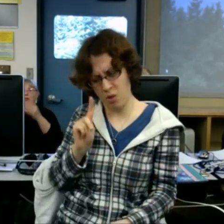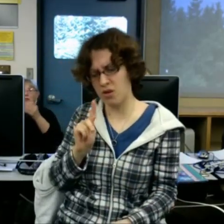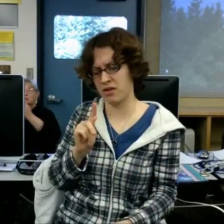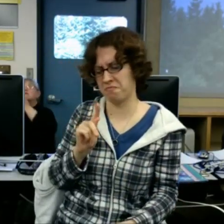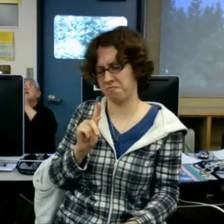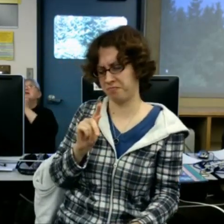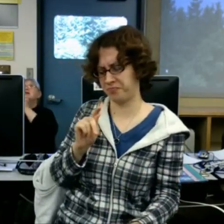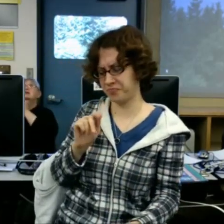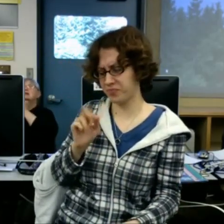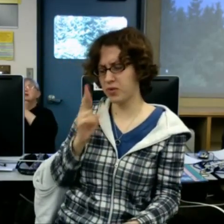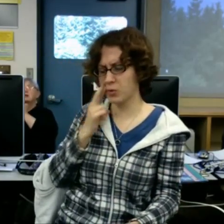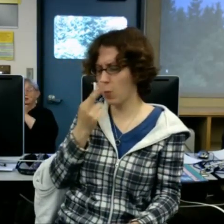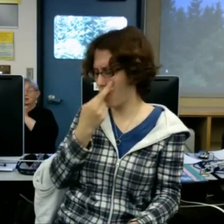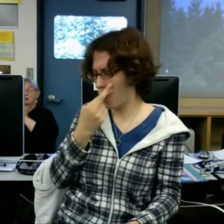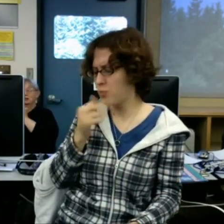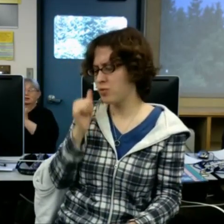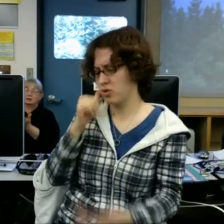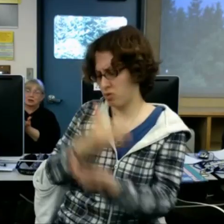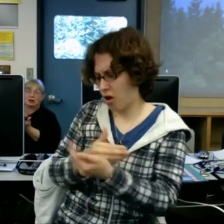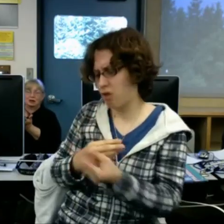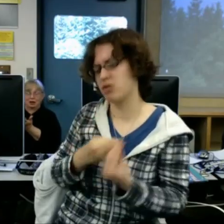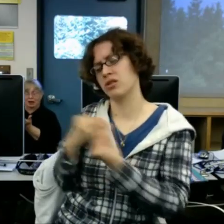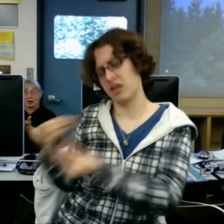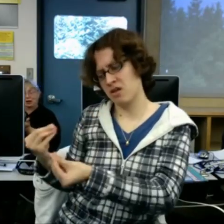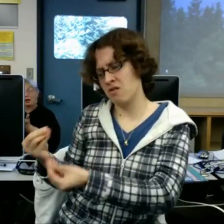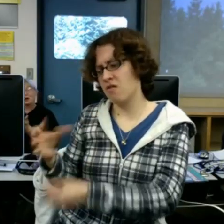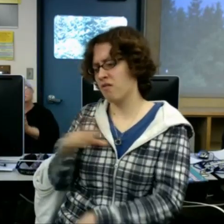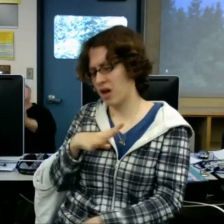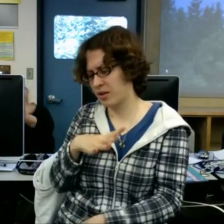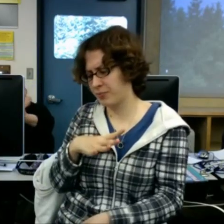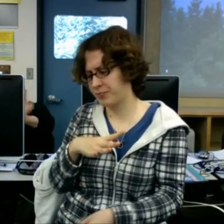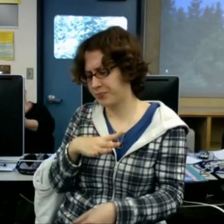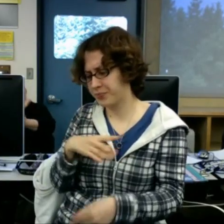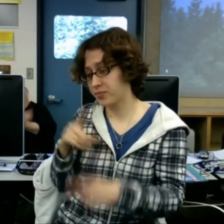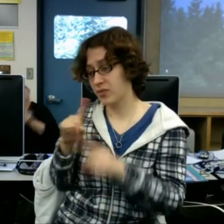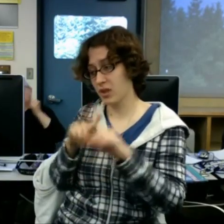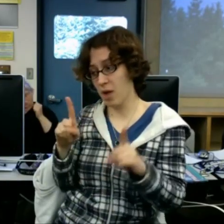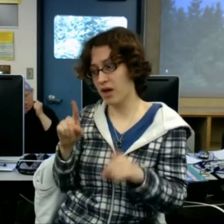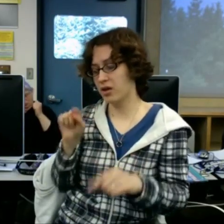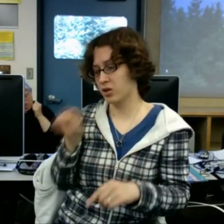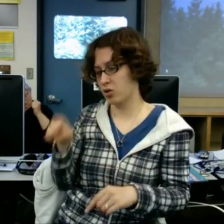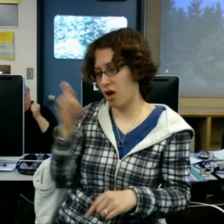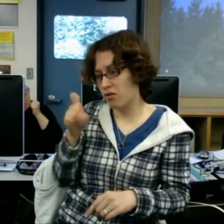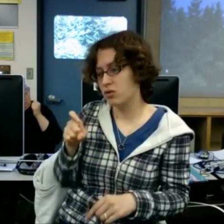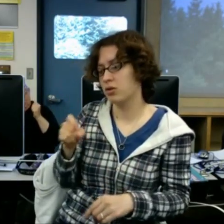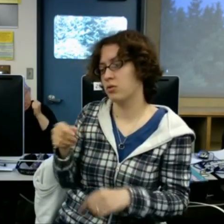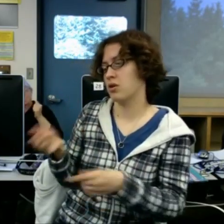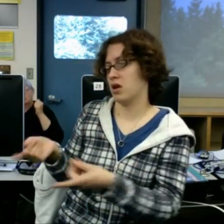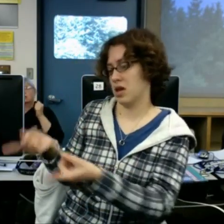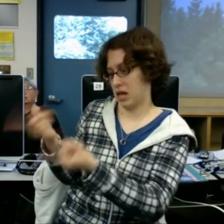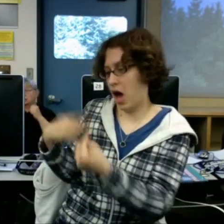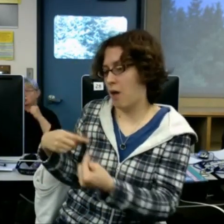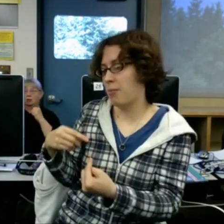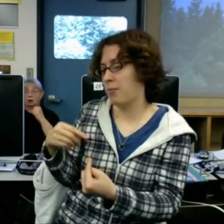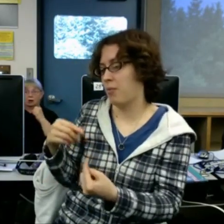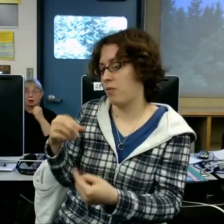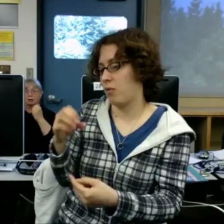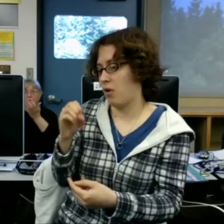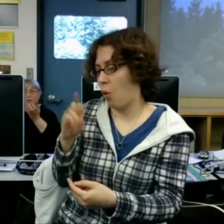"Okay. You can give the rose to your daughter, it's fine, but you have to come back,